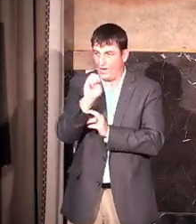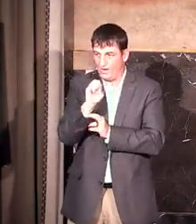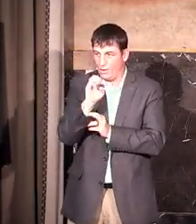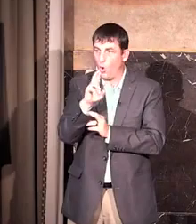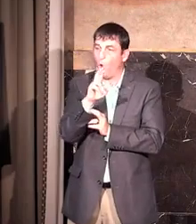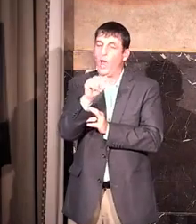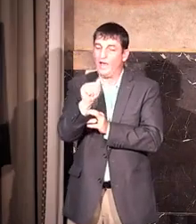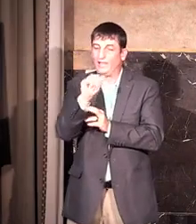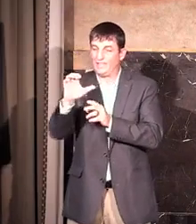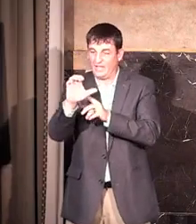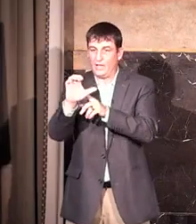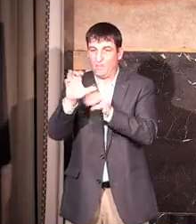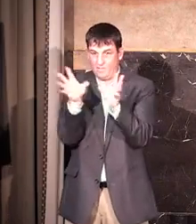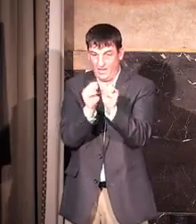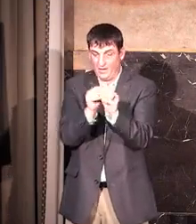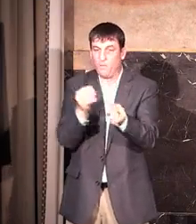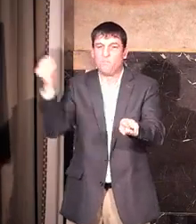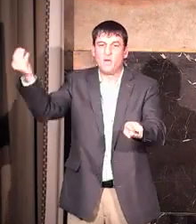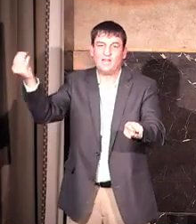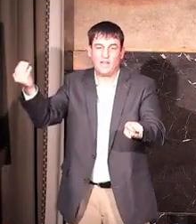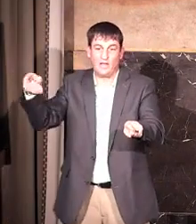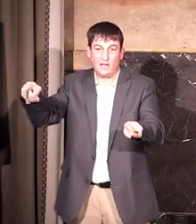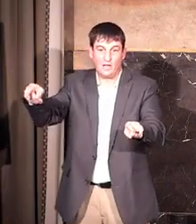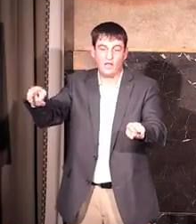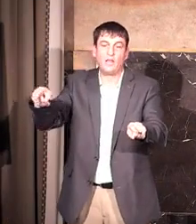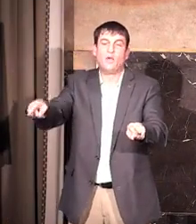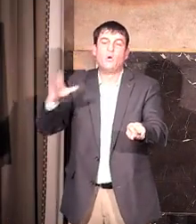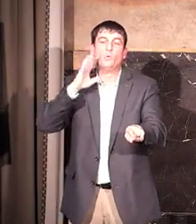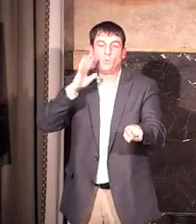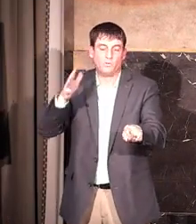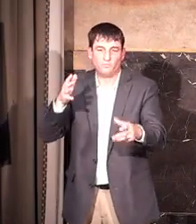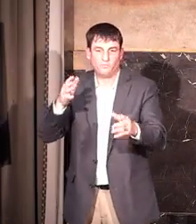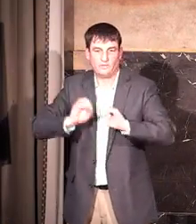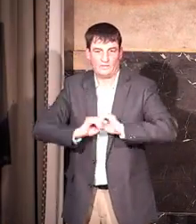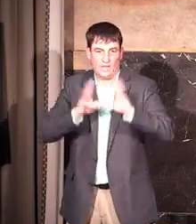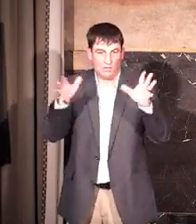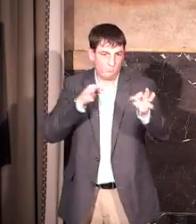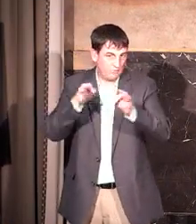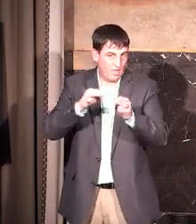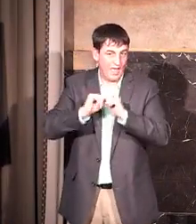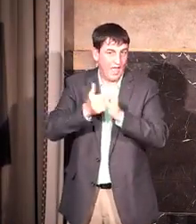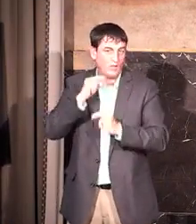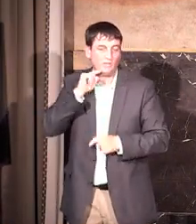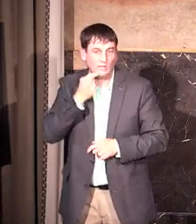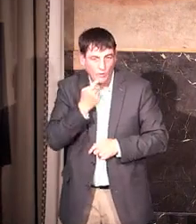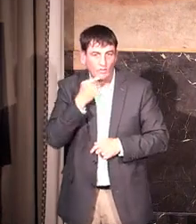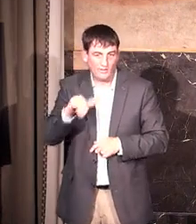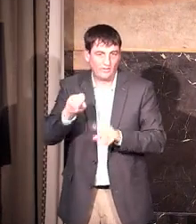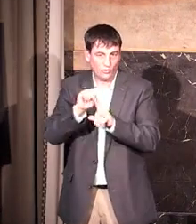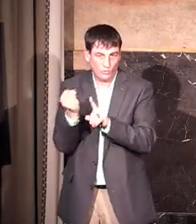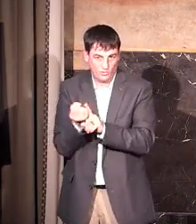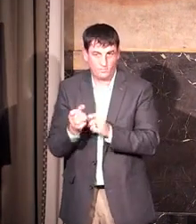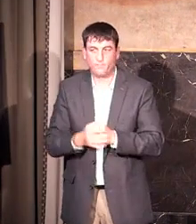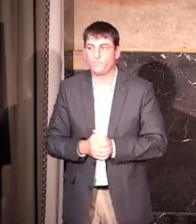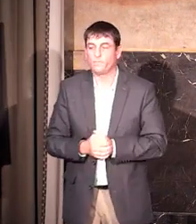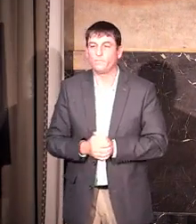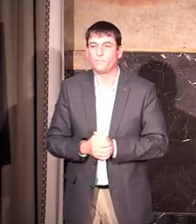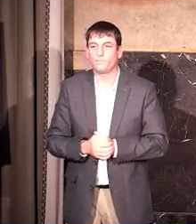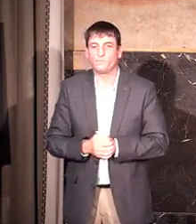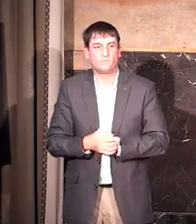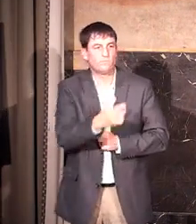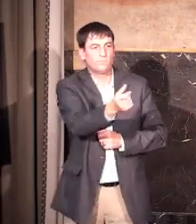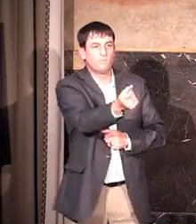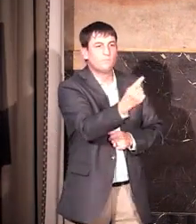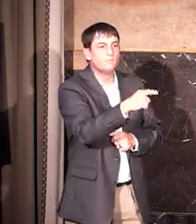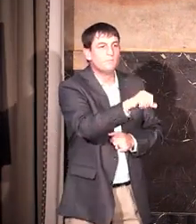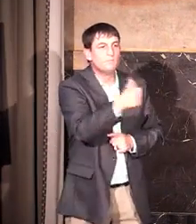it's going to become really clear just how dire the situation is. Yes, sir. Governor, your order has shut